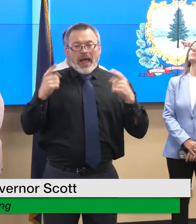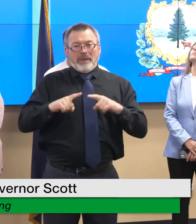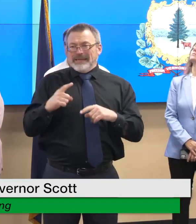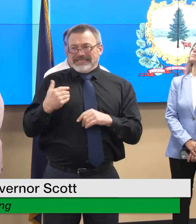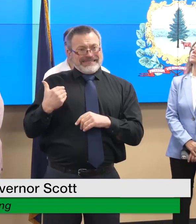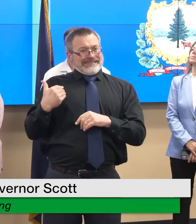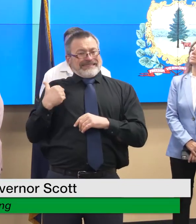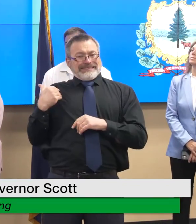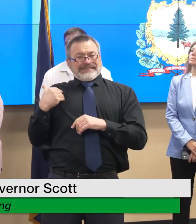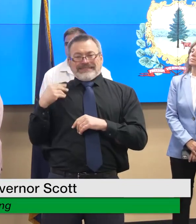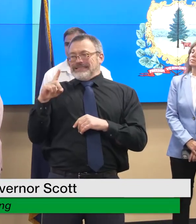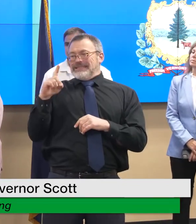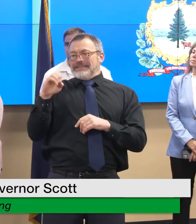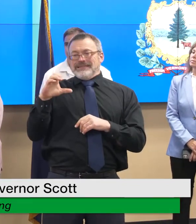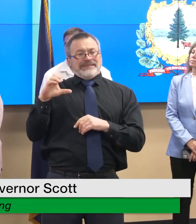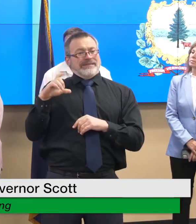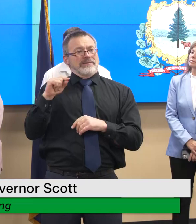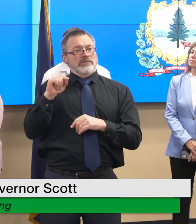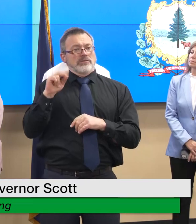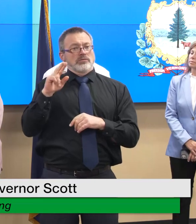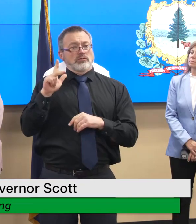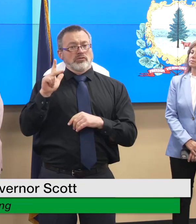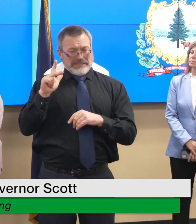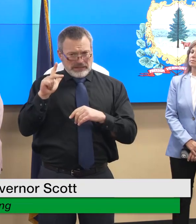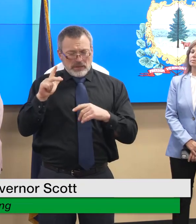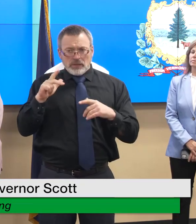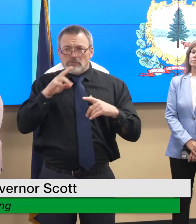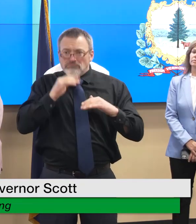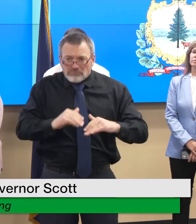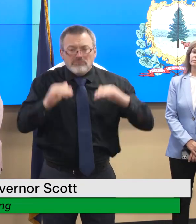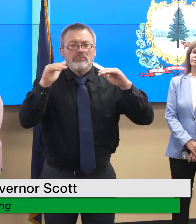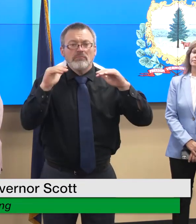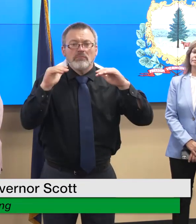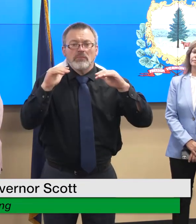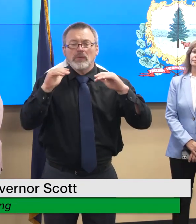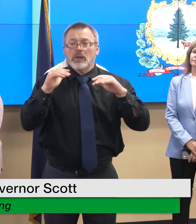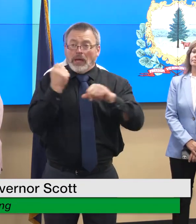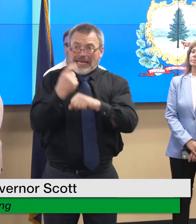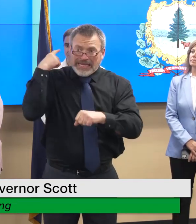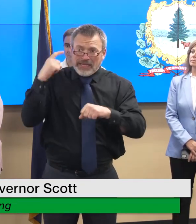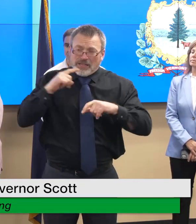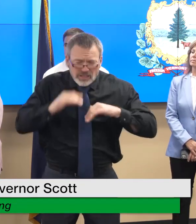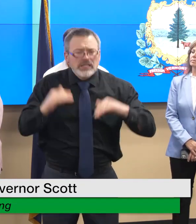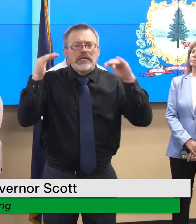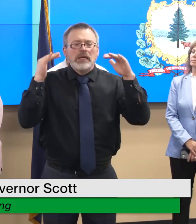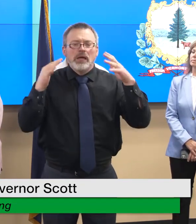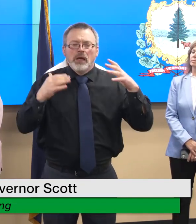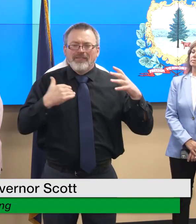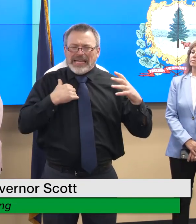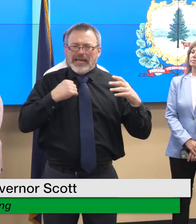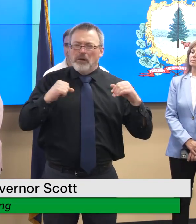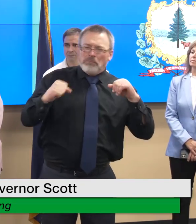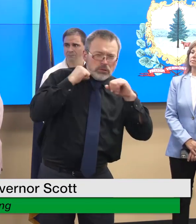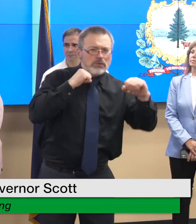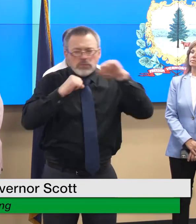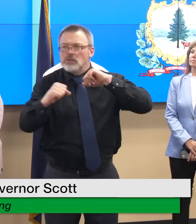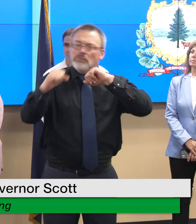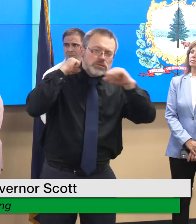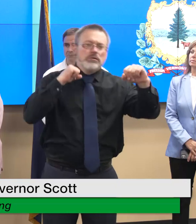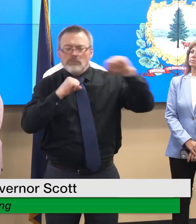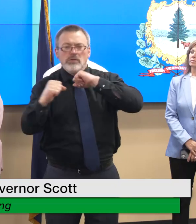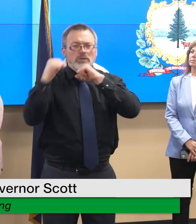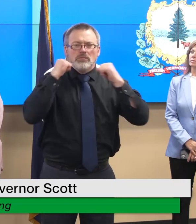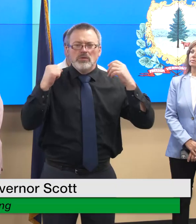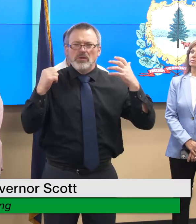punch. 2 weeks ago, when communities getting hit for the second or third time in a year, I called